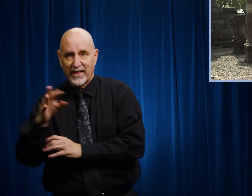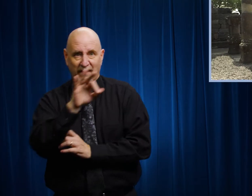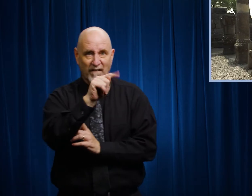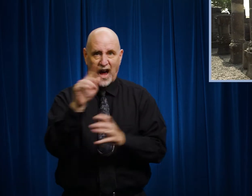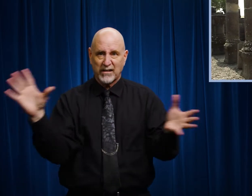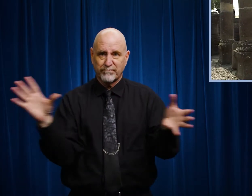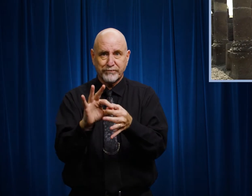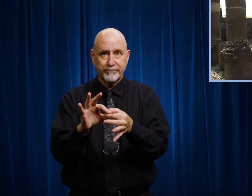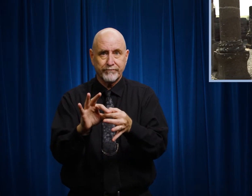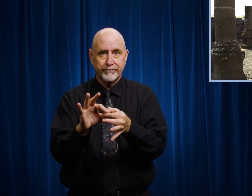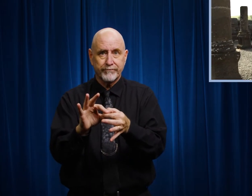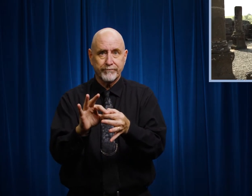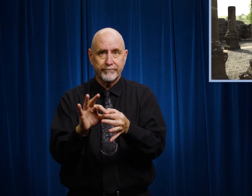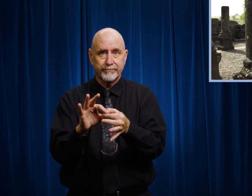faith and fact.